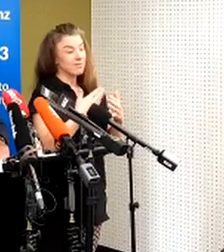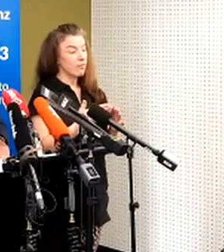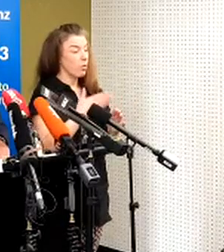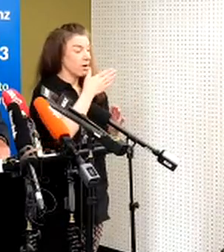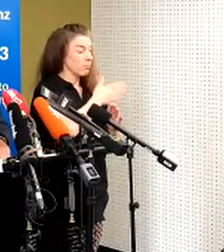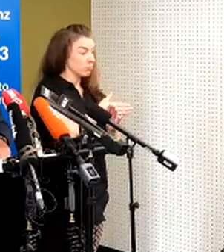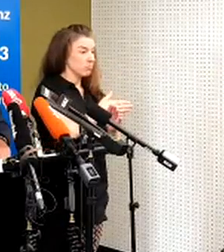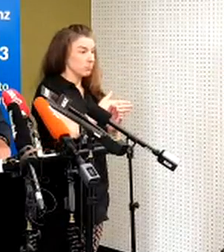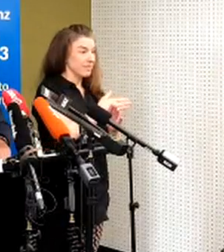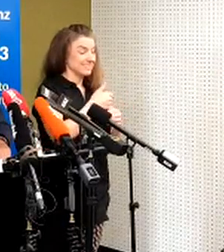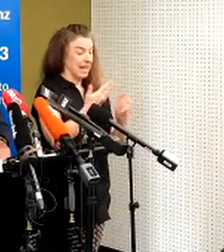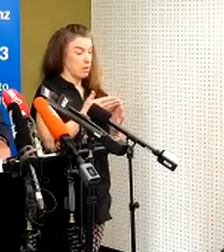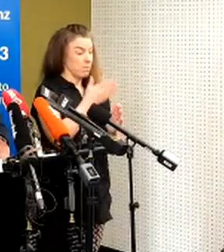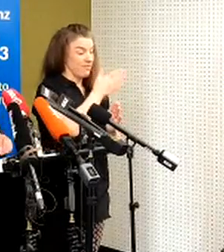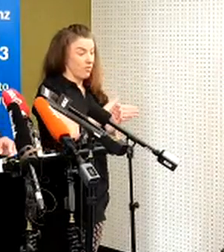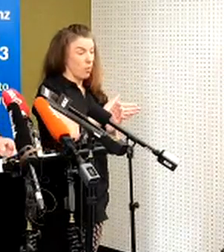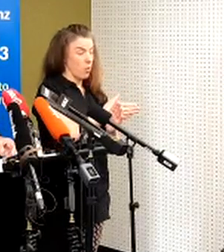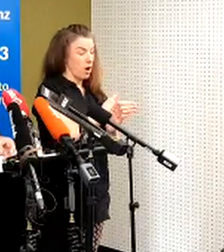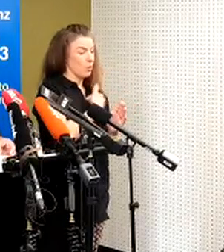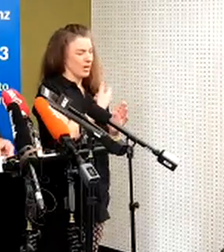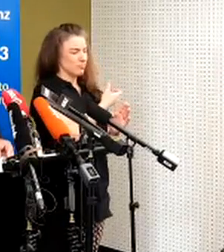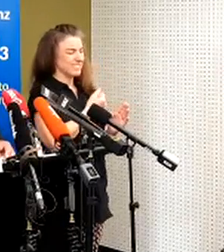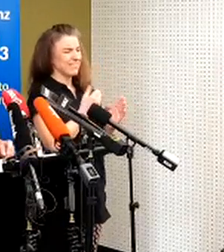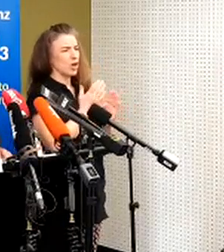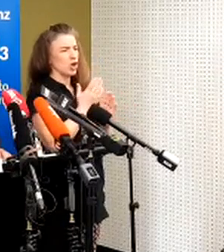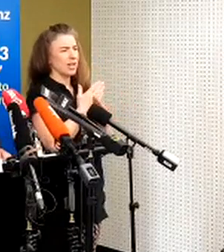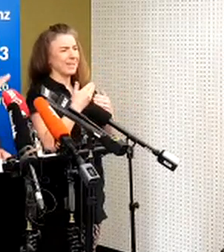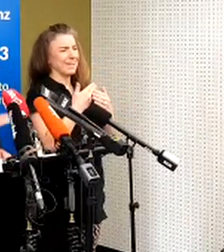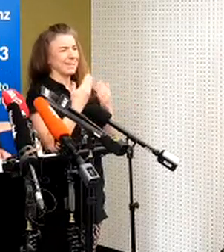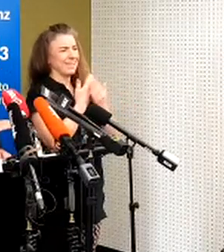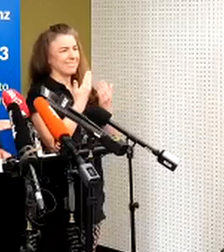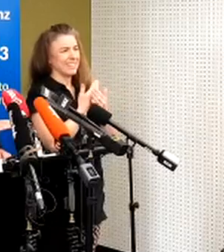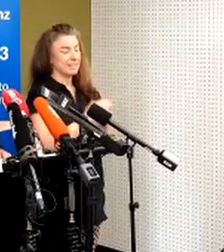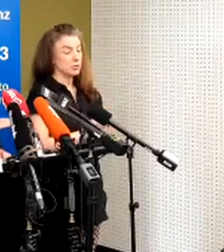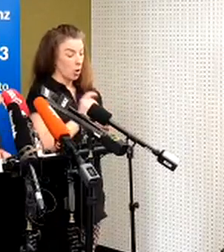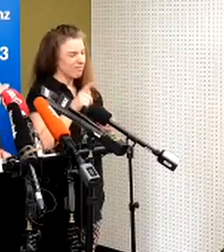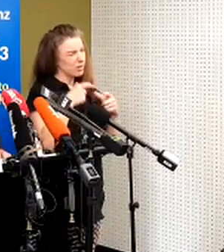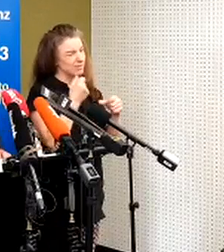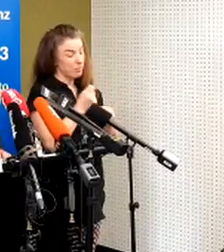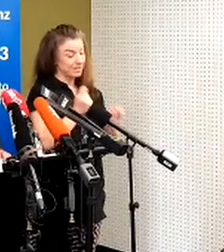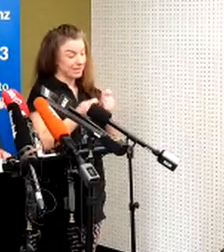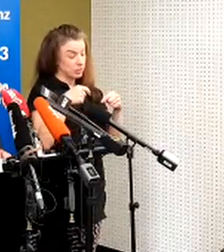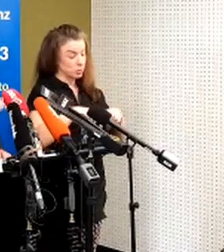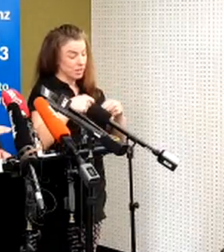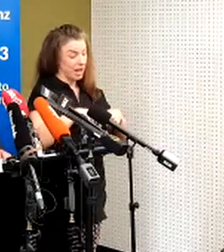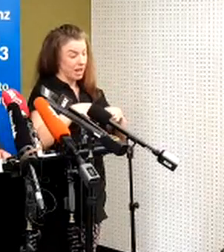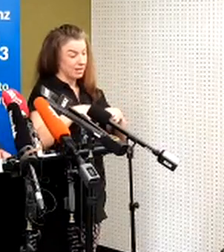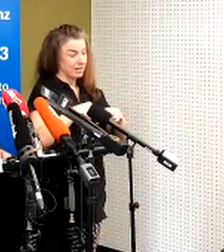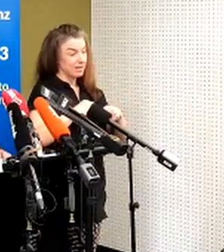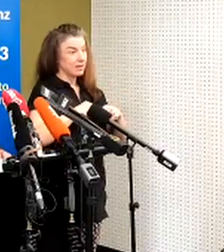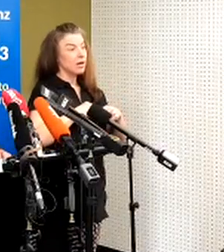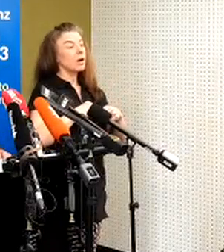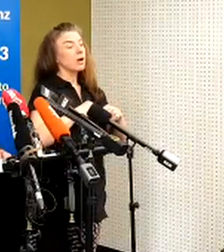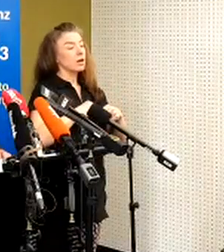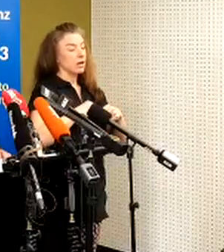day come in the early evening. So tests that are taken today would, after 10 o'clock, are